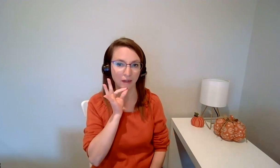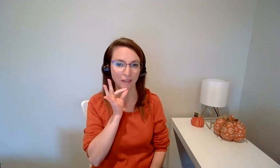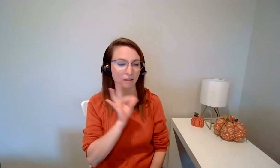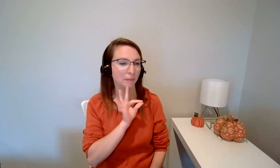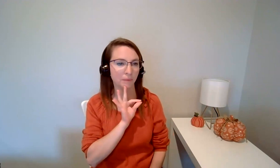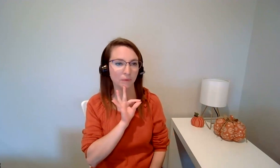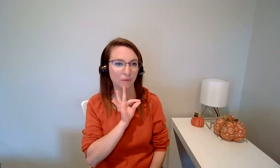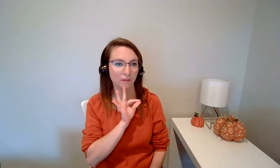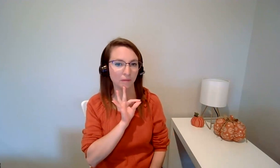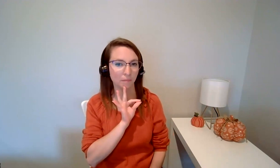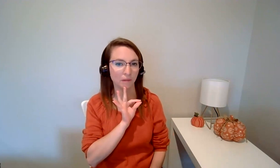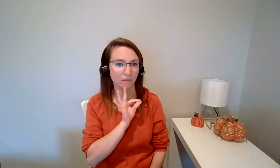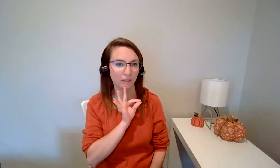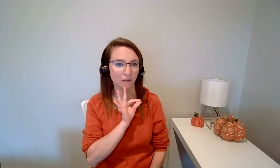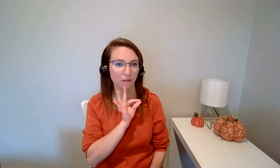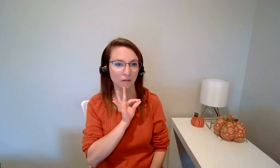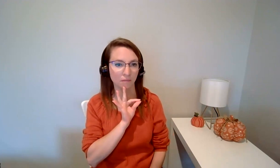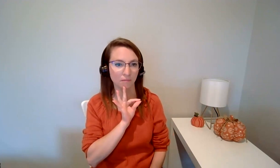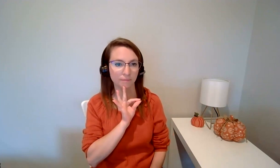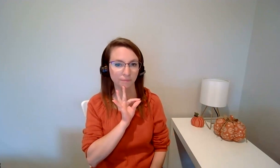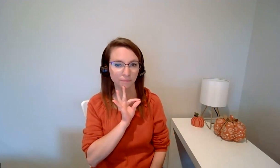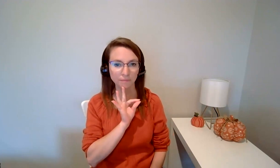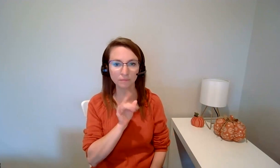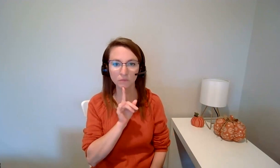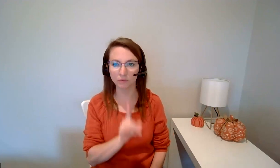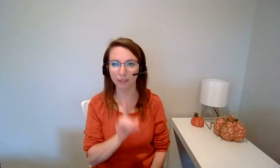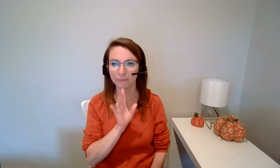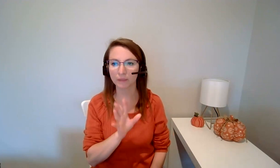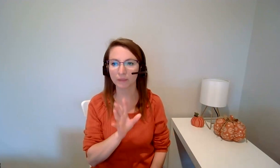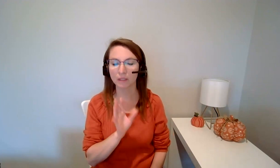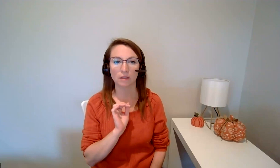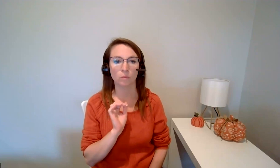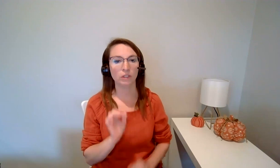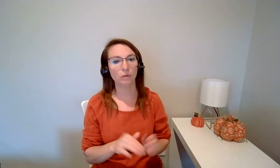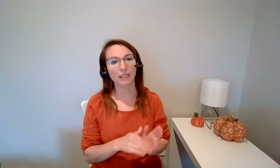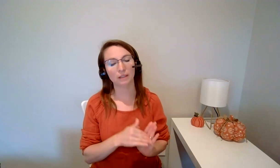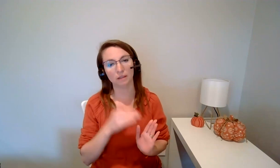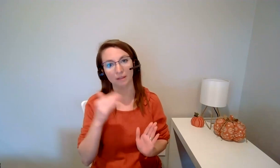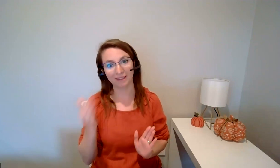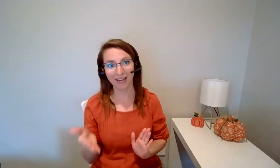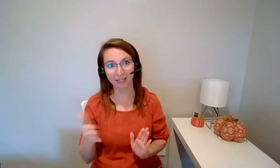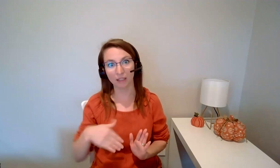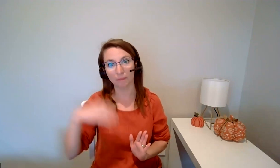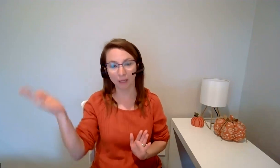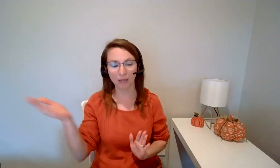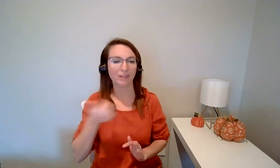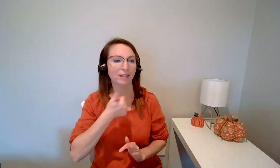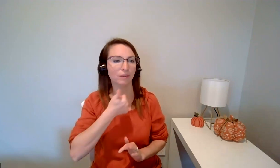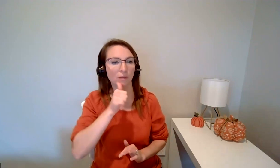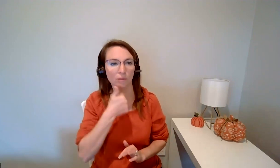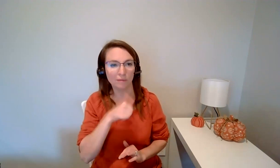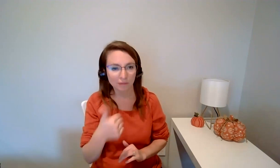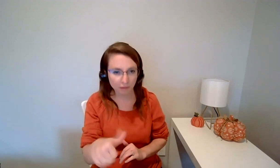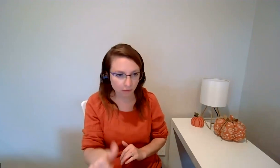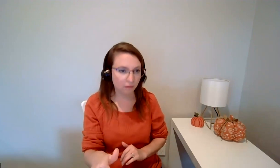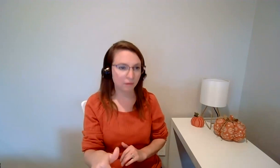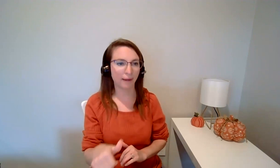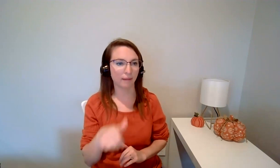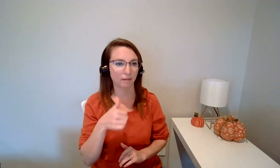9. Some people do their middle finger. Okay, when you get to 10 and above, you can't really do 10.